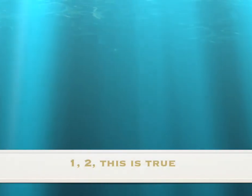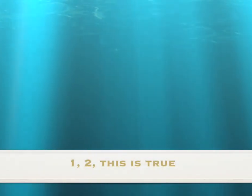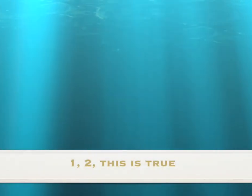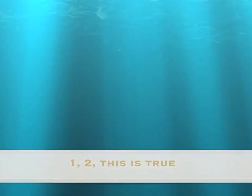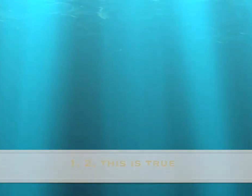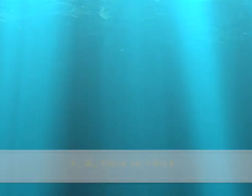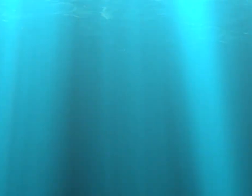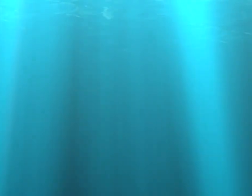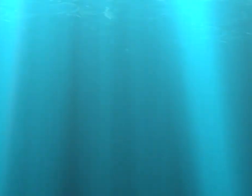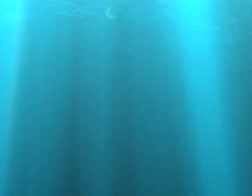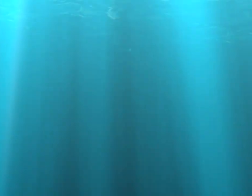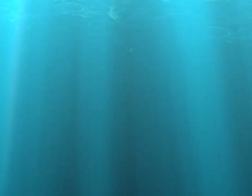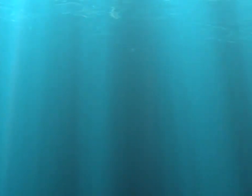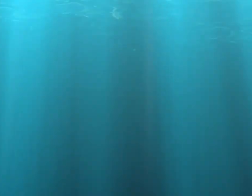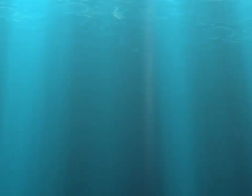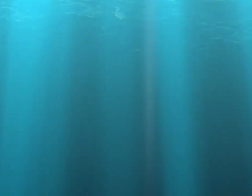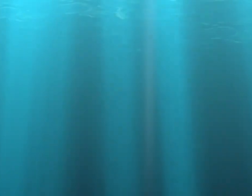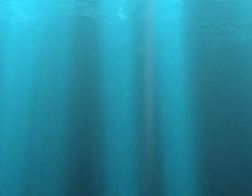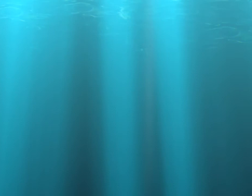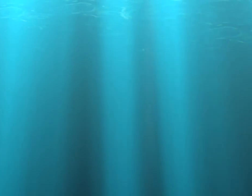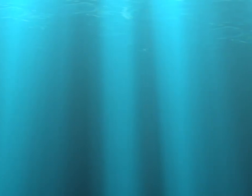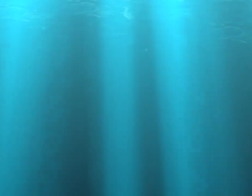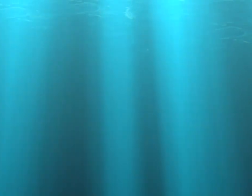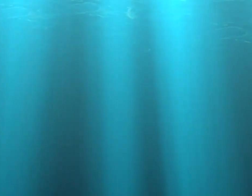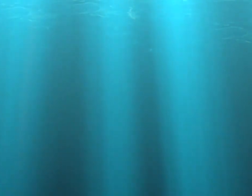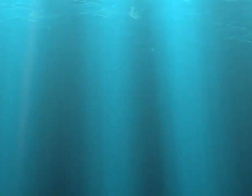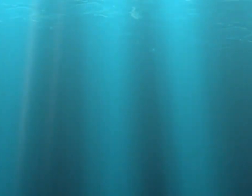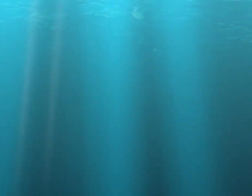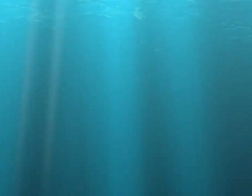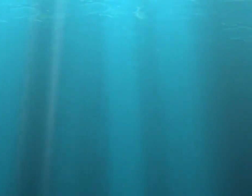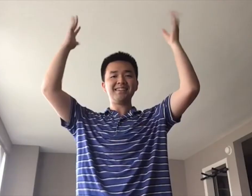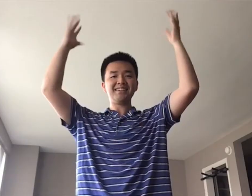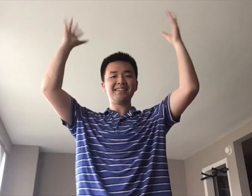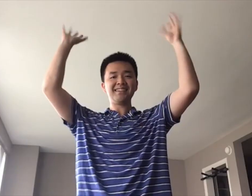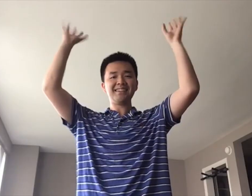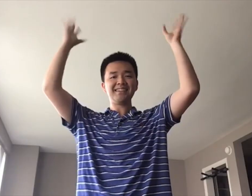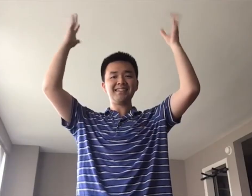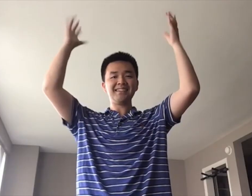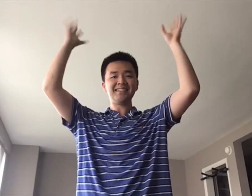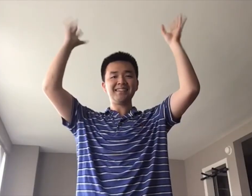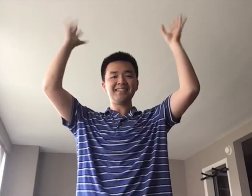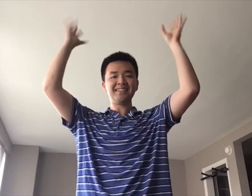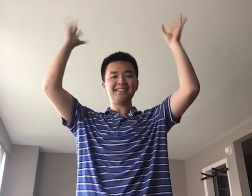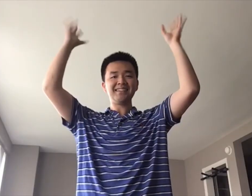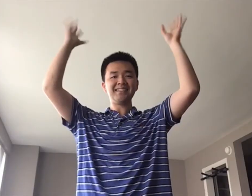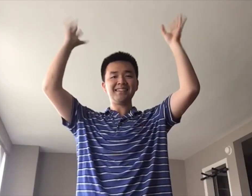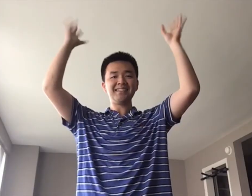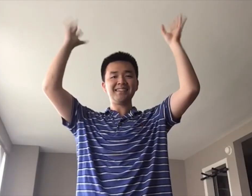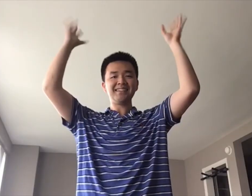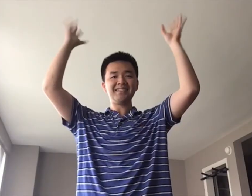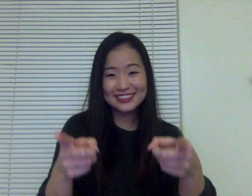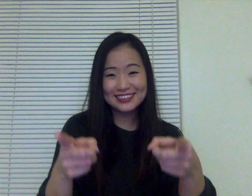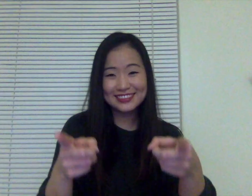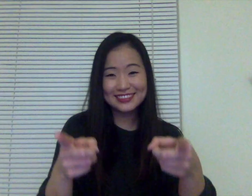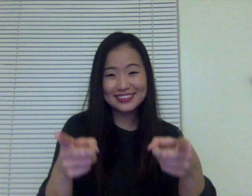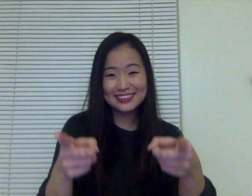This is true. First, we're going to start with Teacher Billy, and we're all going to point to Teacher Billy. And when